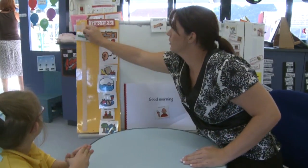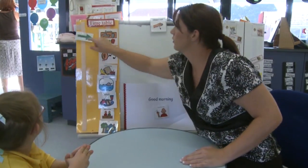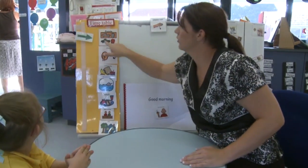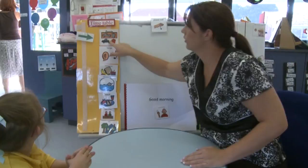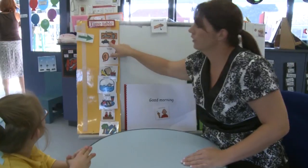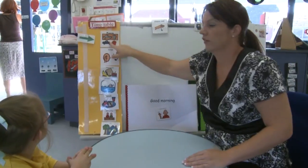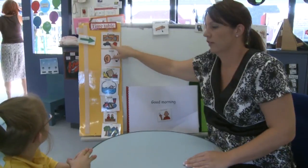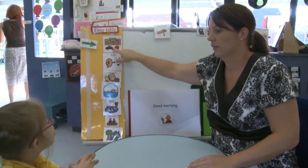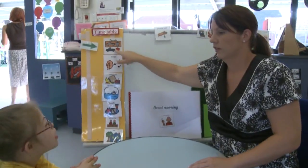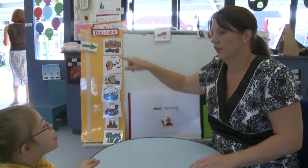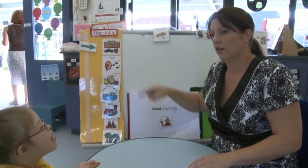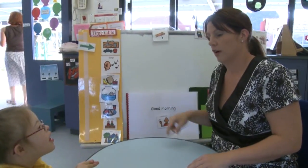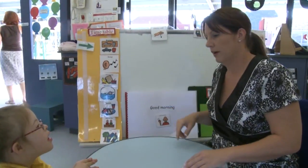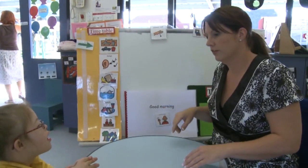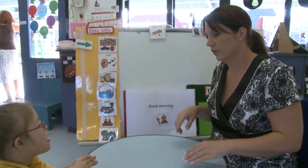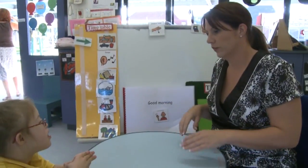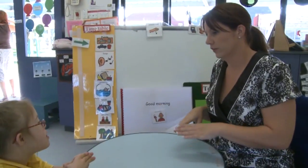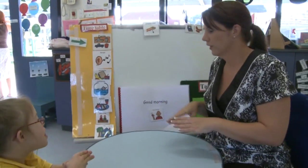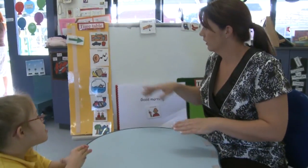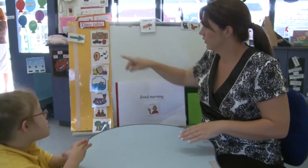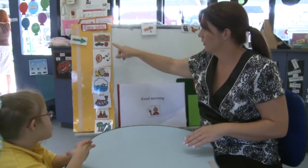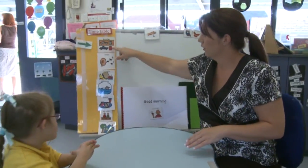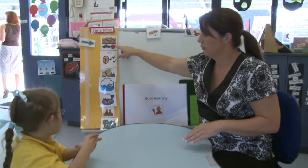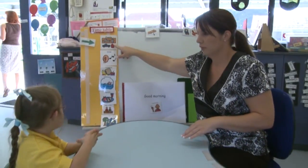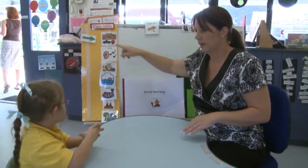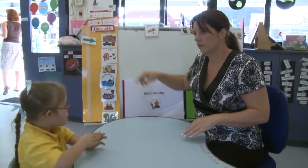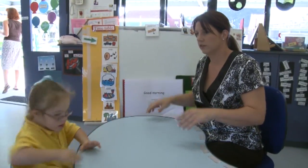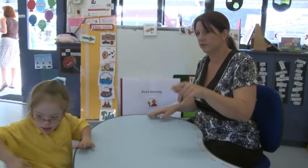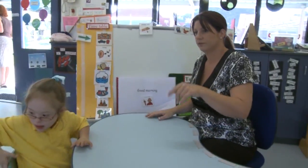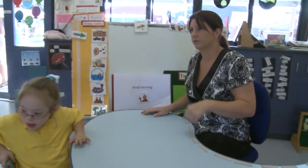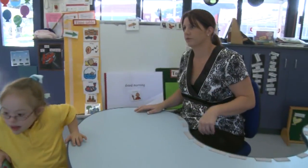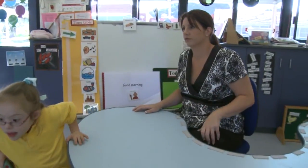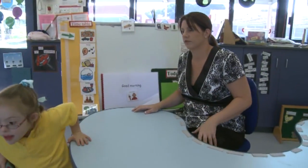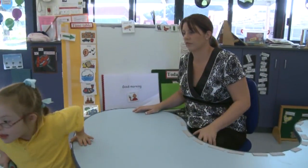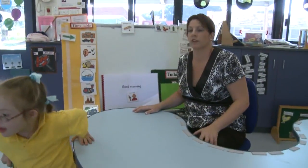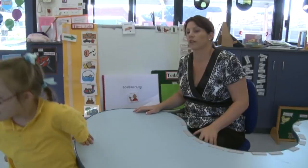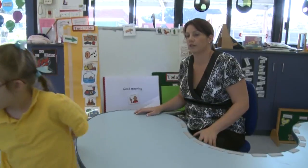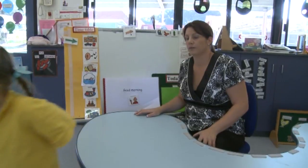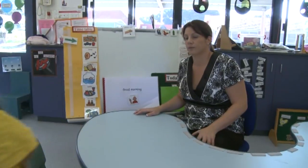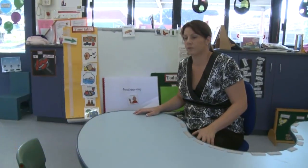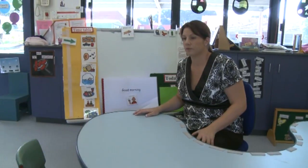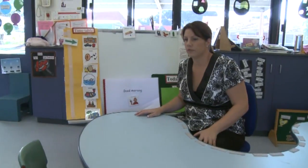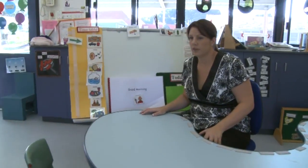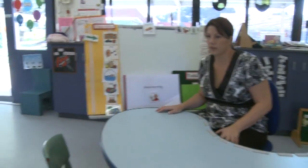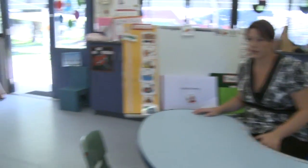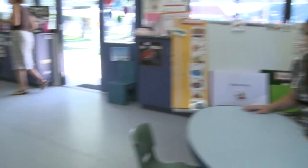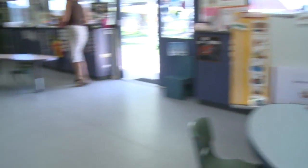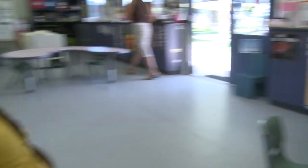do a puzzle. Should we go and pick a puzzle? The items in the schedule, and in any